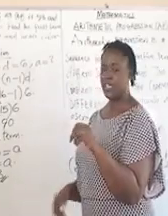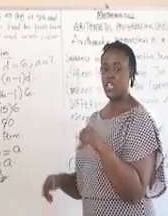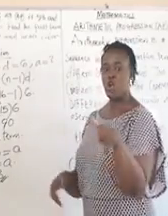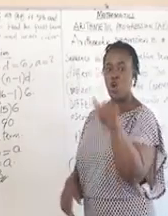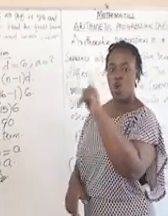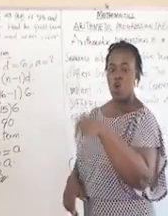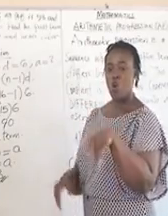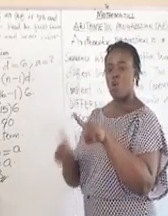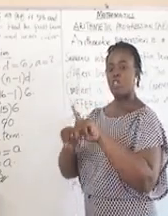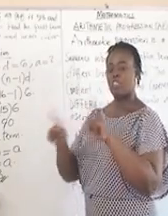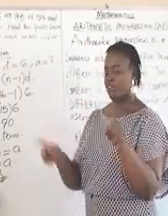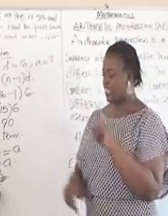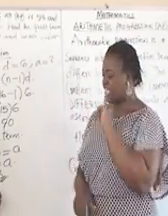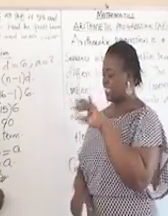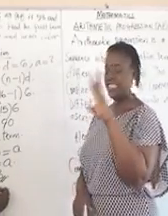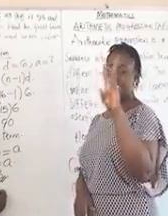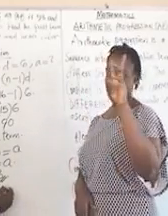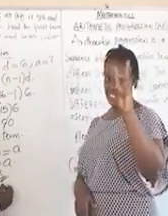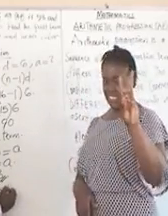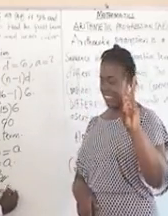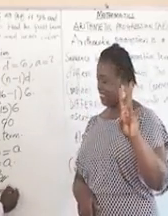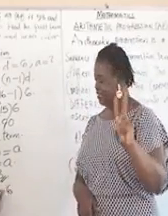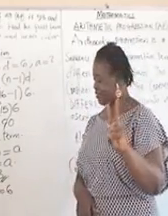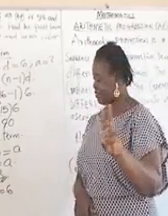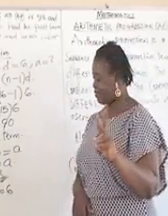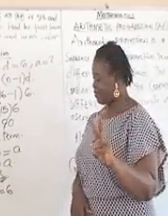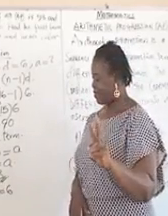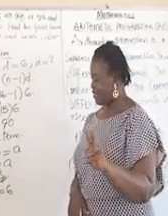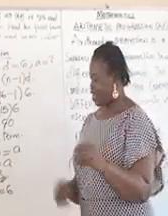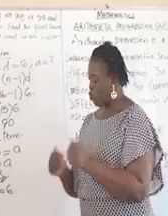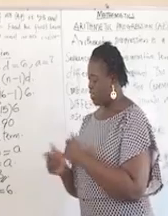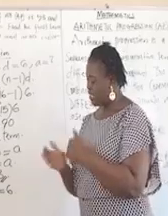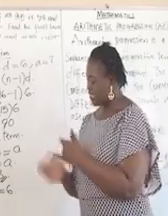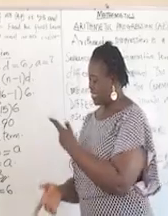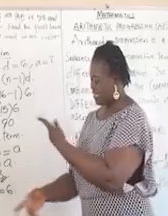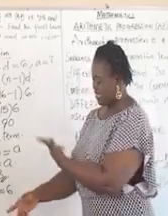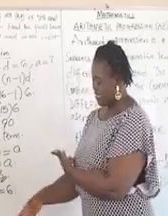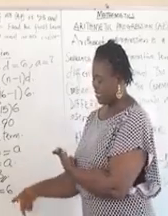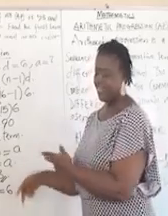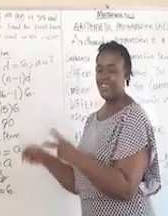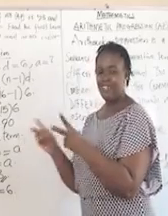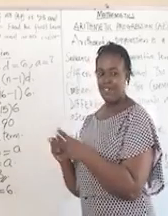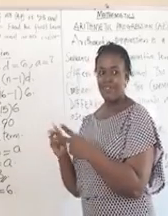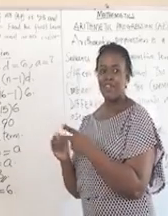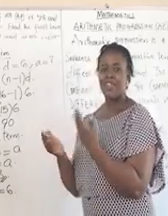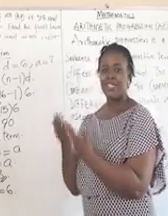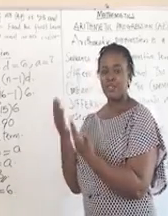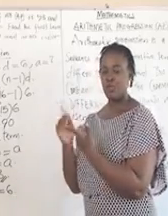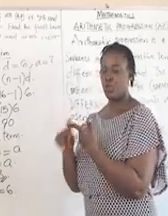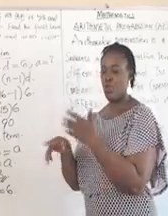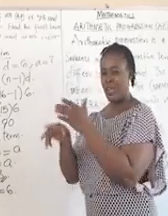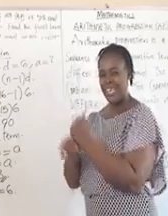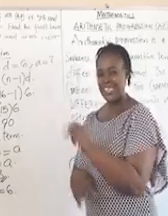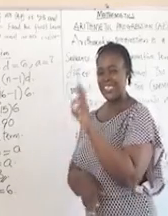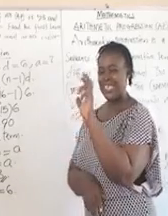difference, rather, is what? 6. With these 3 parameters, we can establish the 30th term